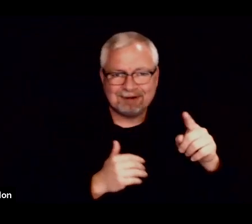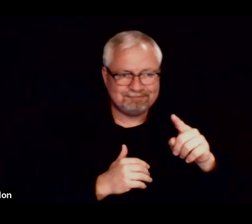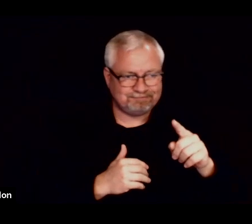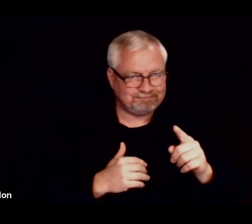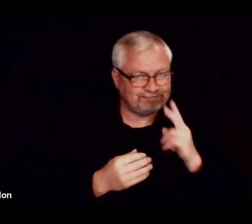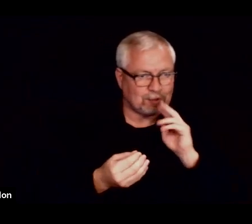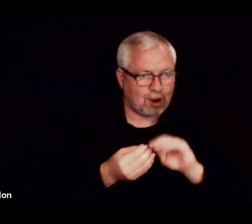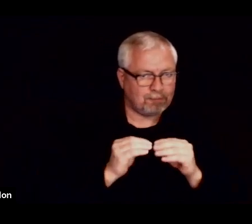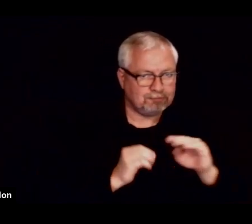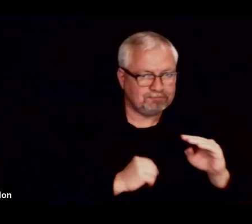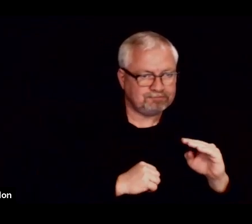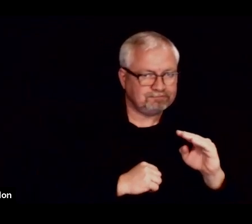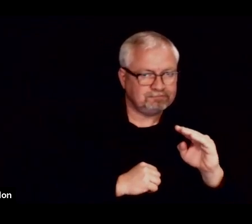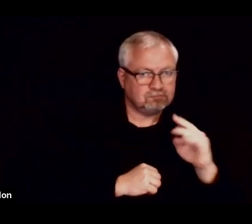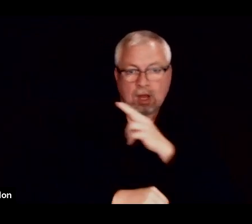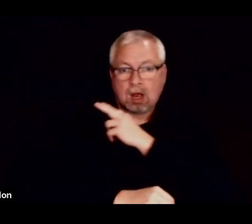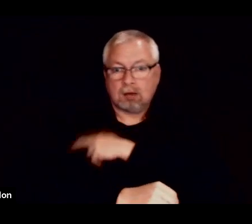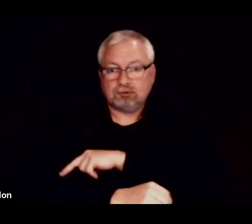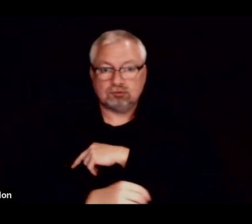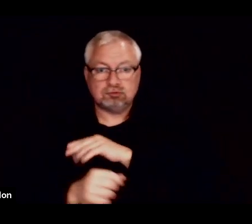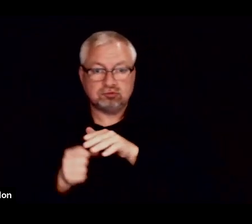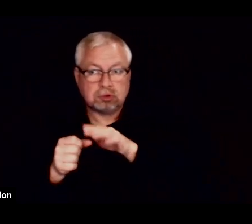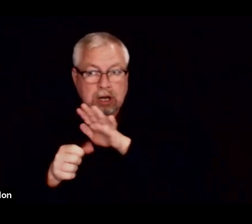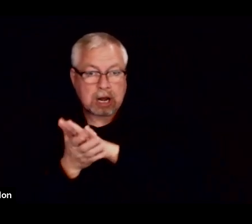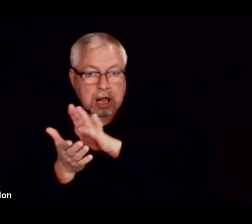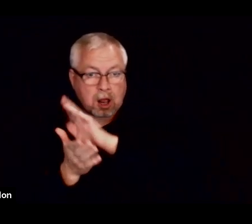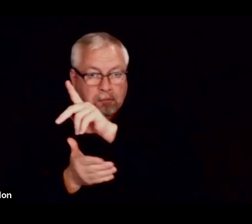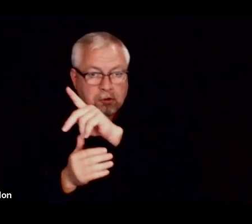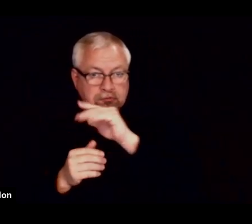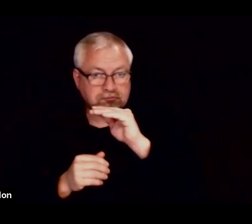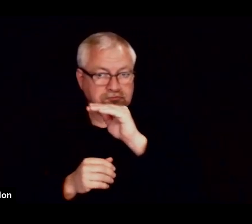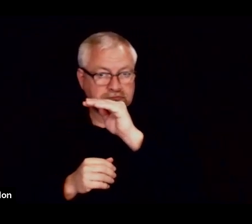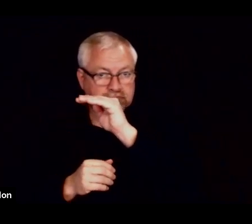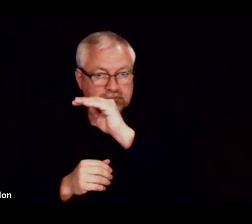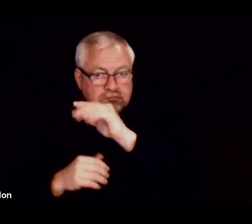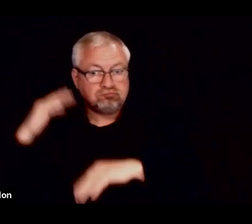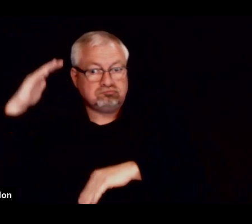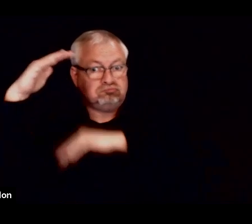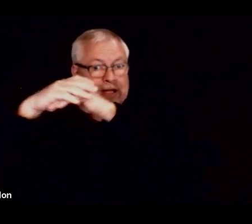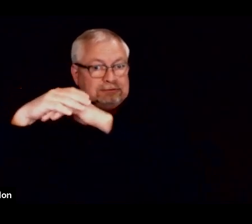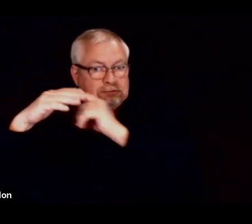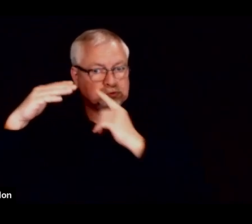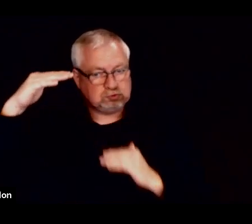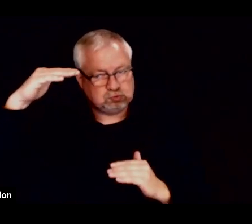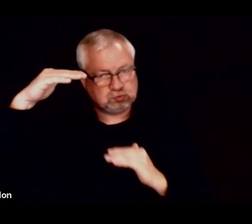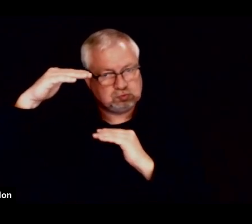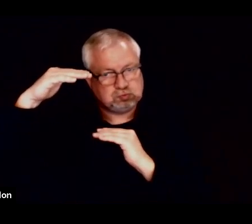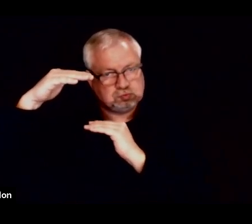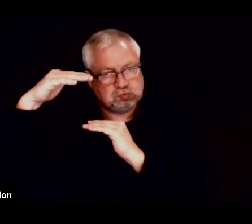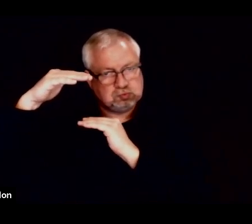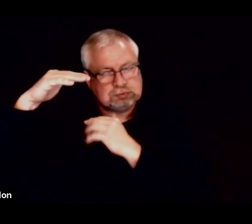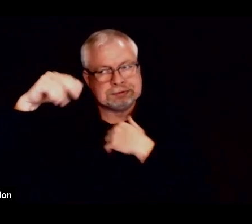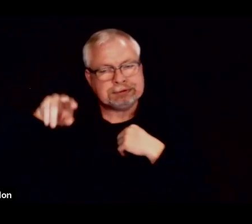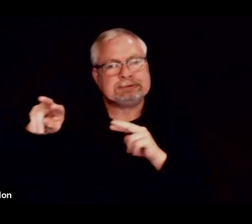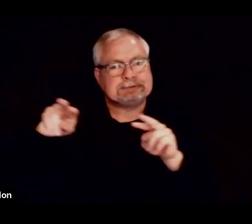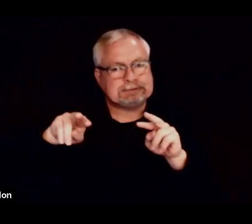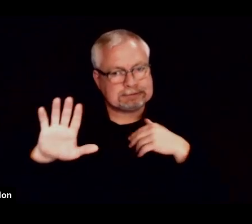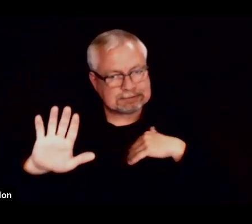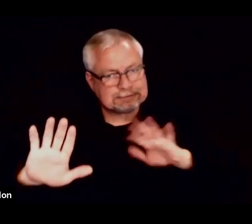full, we're not at, but still on the way up that curve. I'm not at the peak, but heading toward